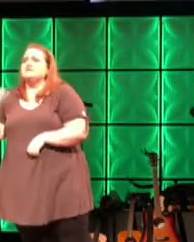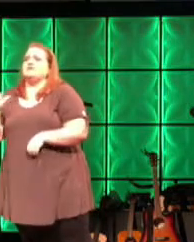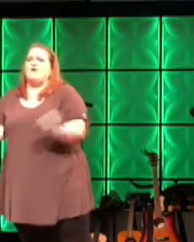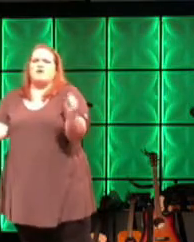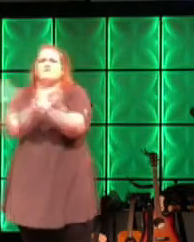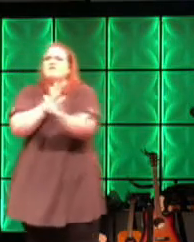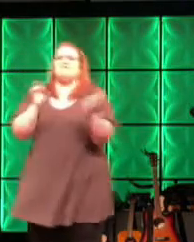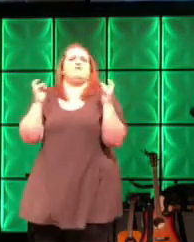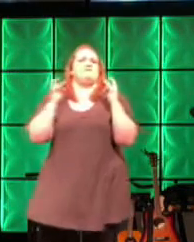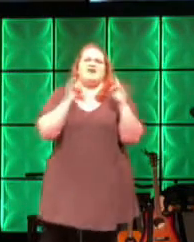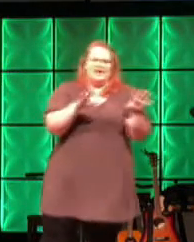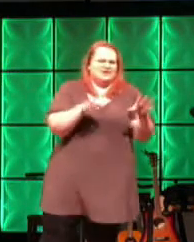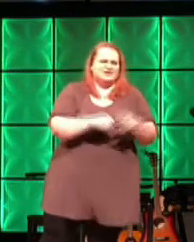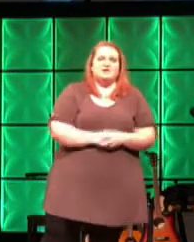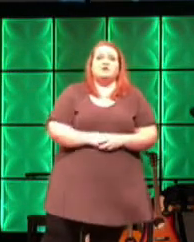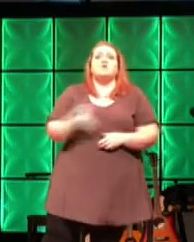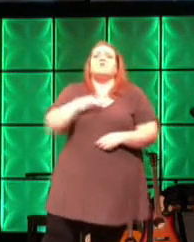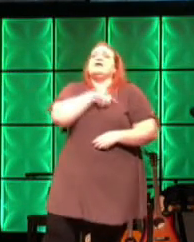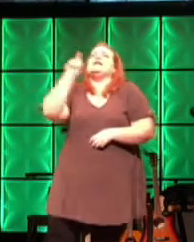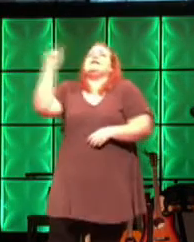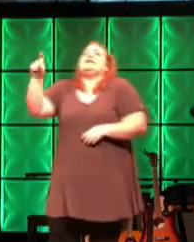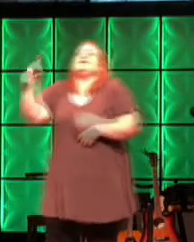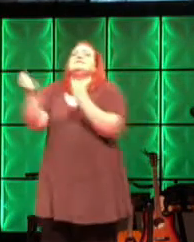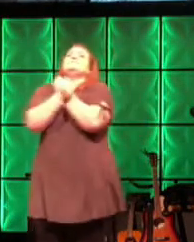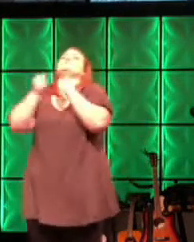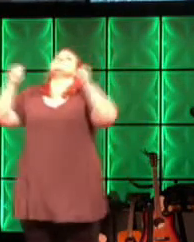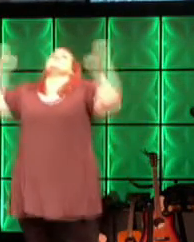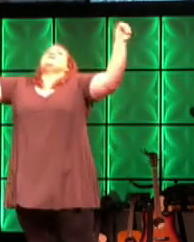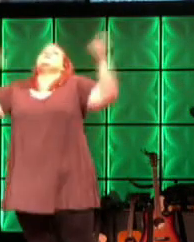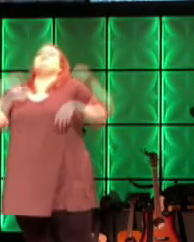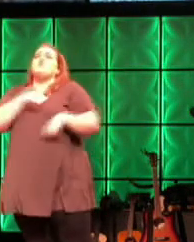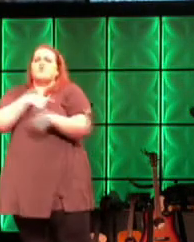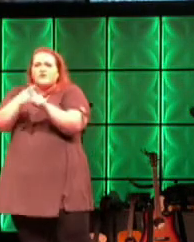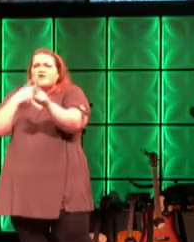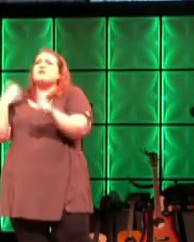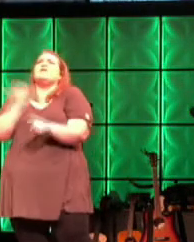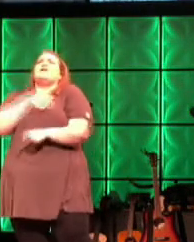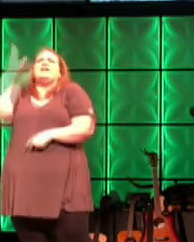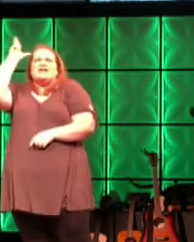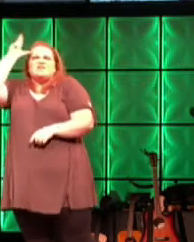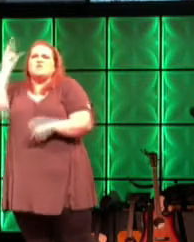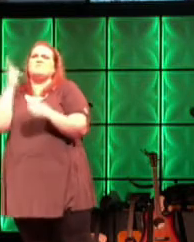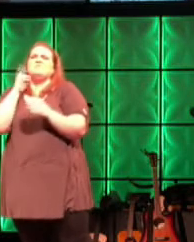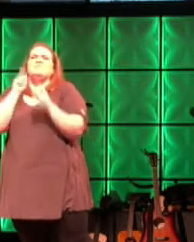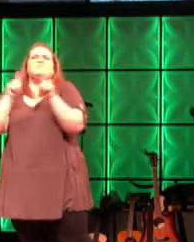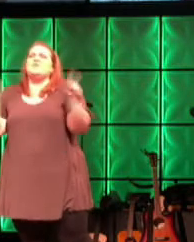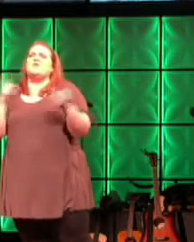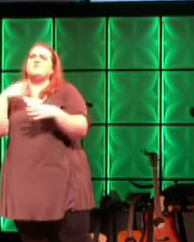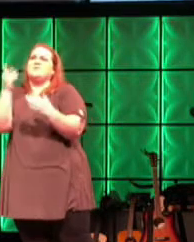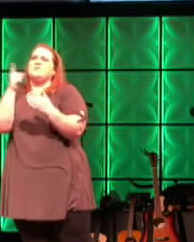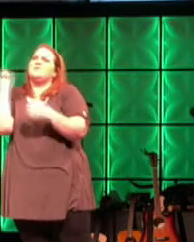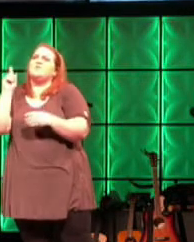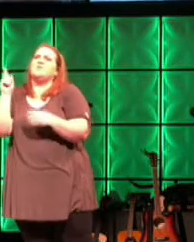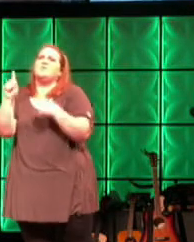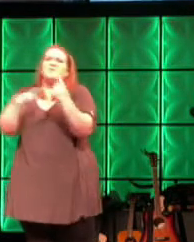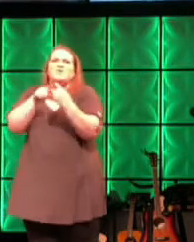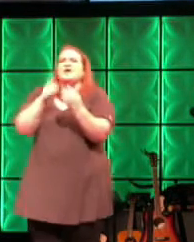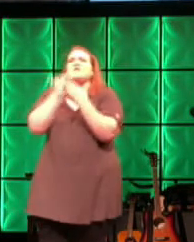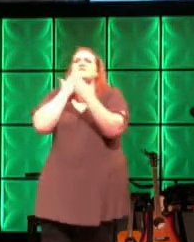with hate. We need to be rescued from our evil, but when goodness comes to us, we take what is good and